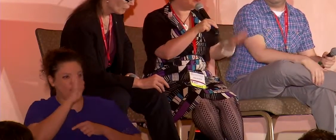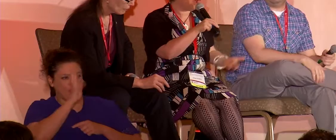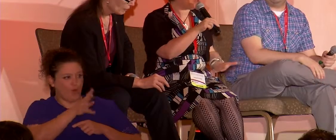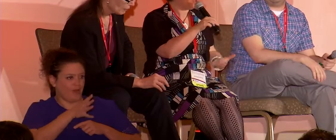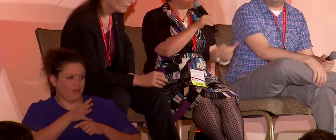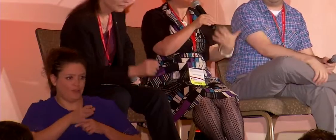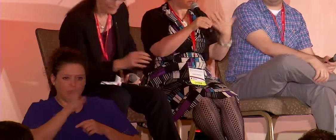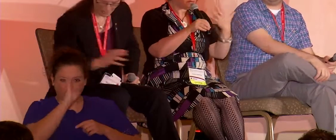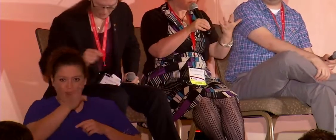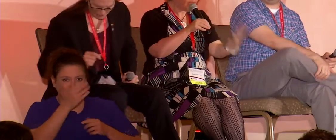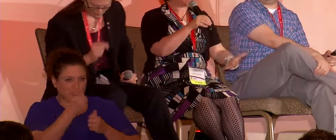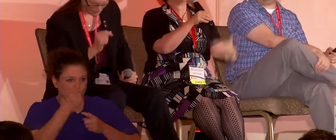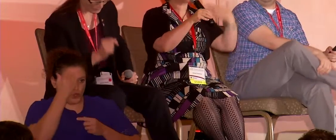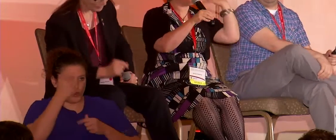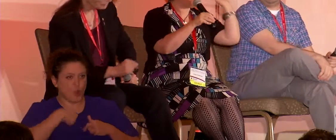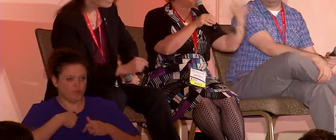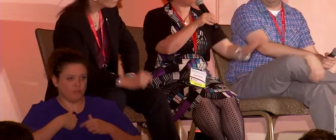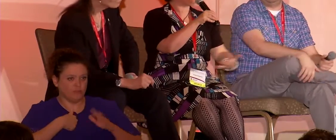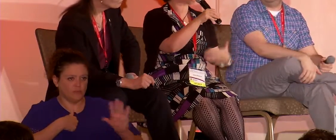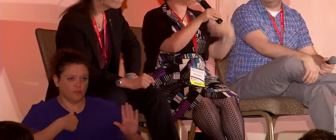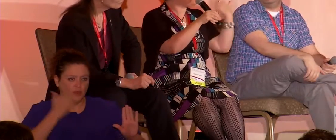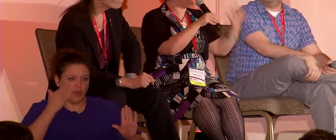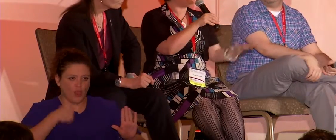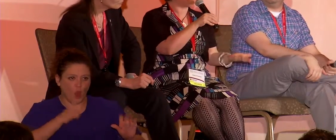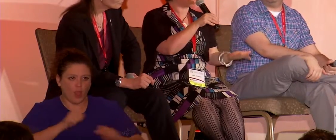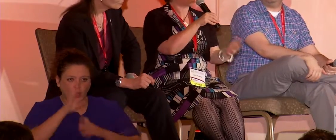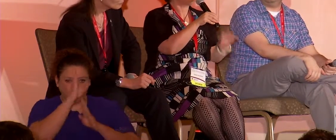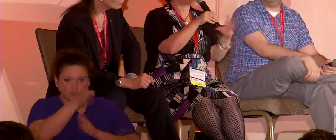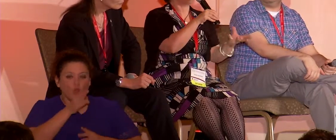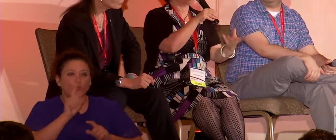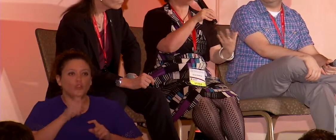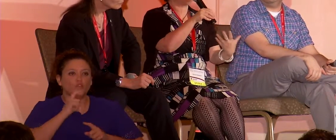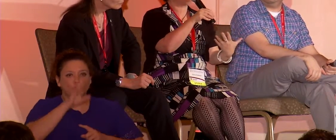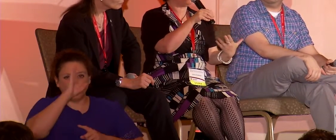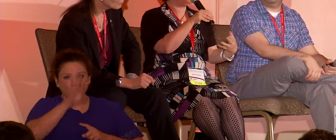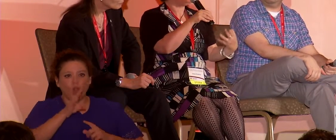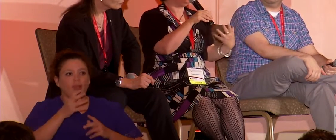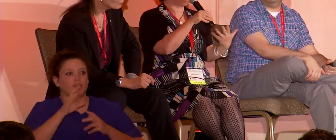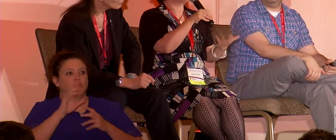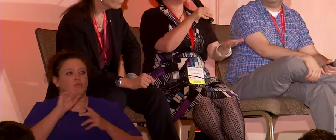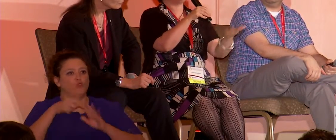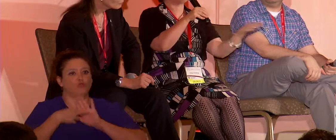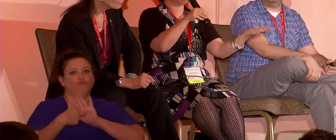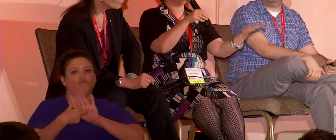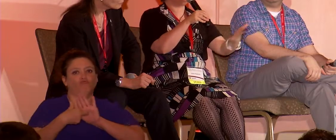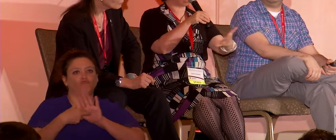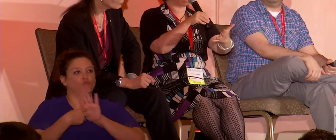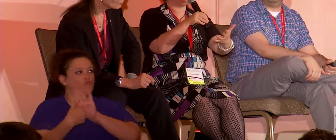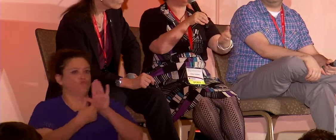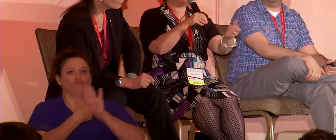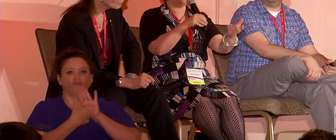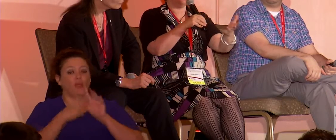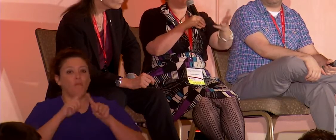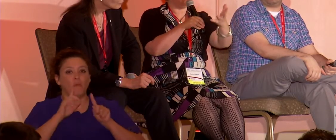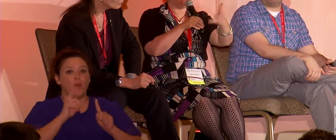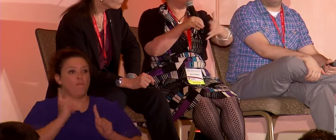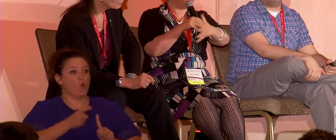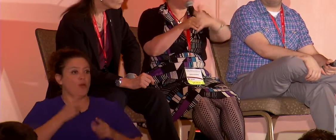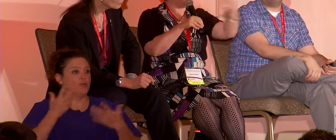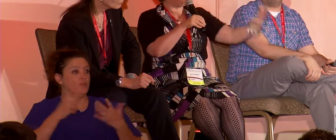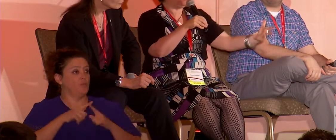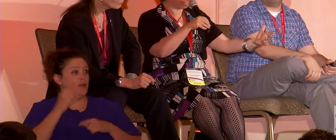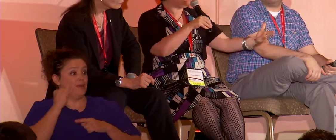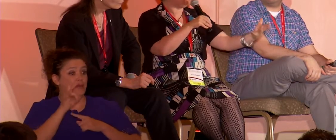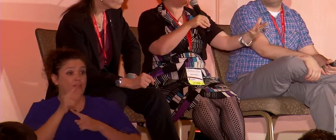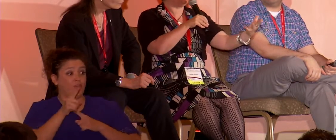I'm not saying we should be brash. I absolutely think we should be brash. We should be visible. My only point was that, you know, if you're doing, let's say you're